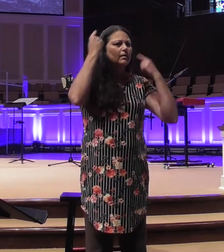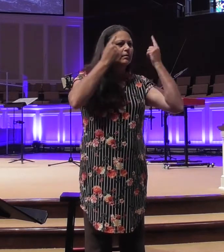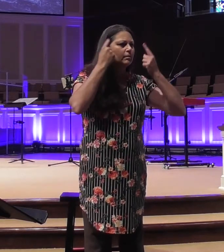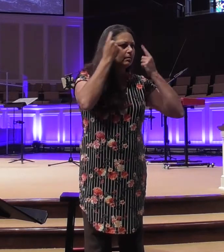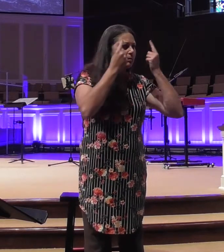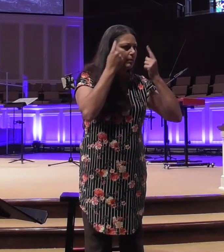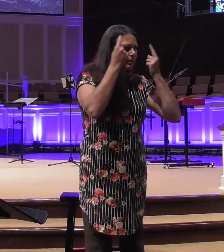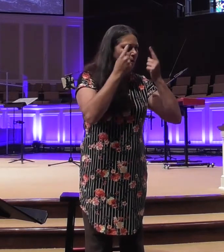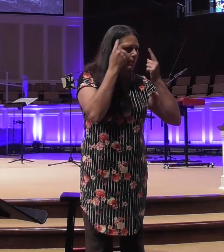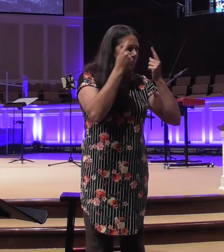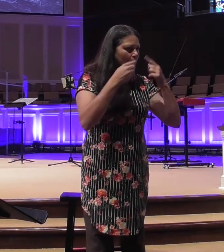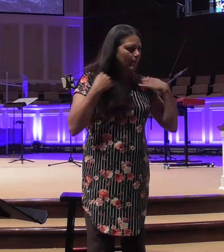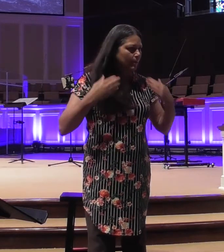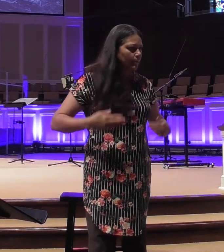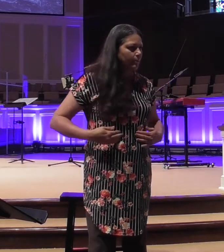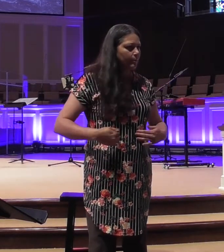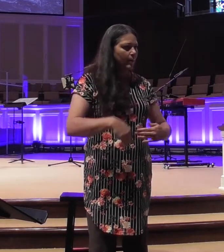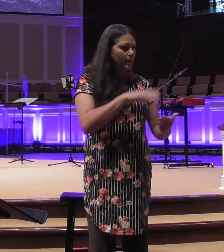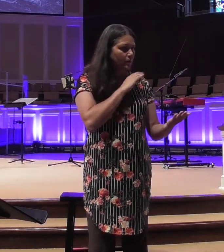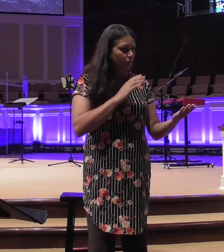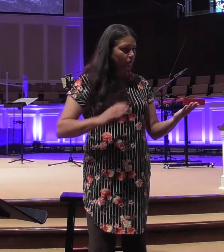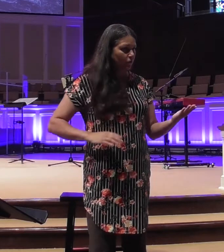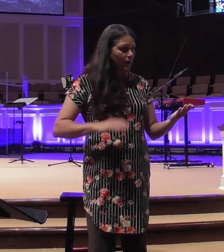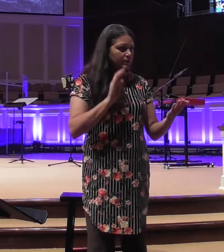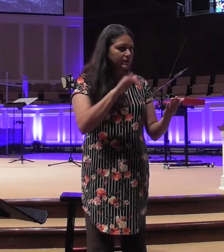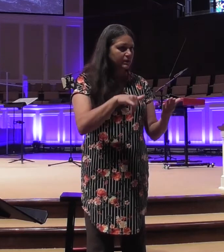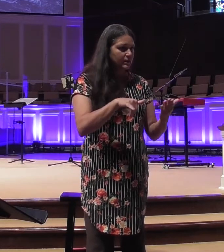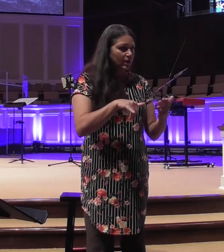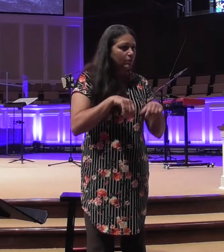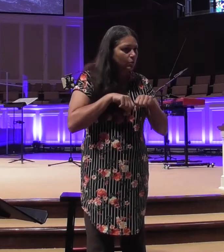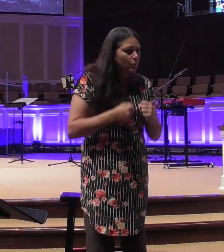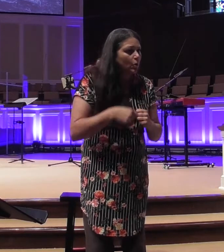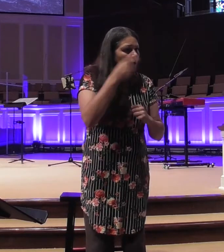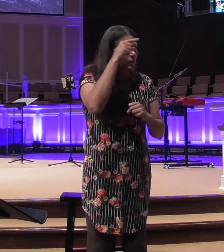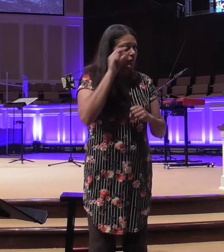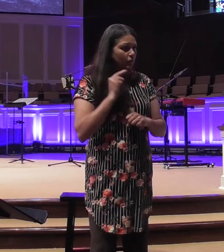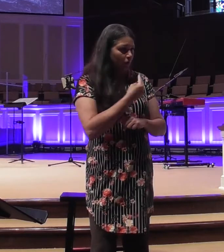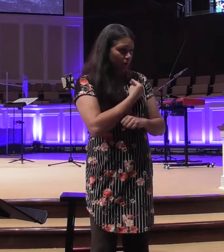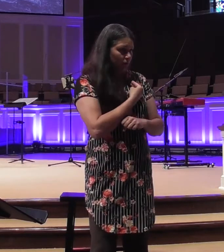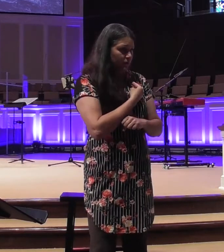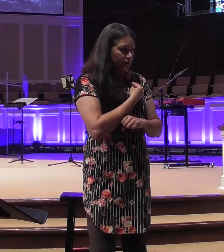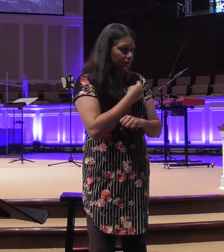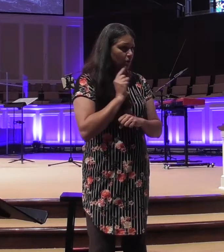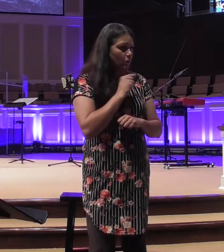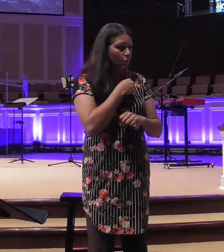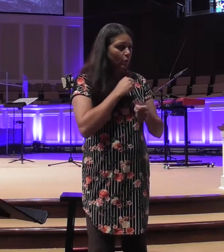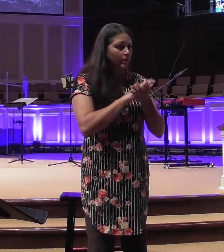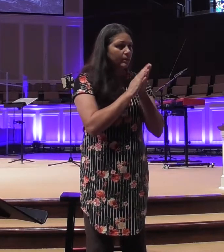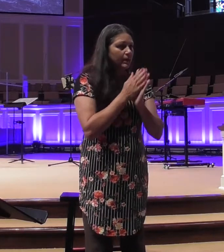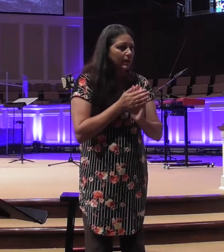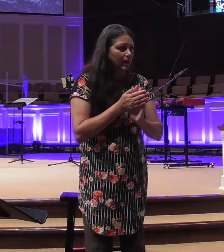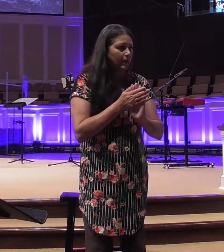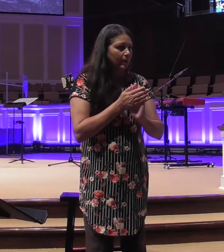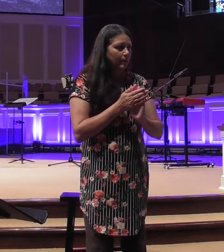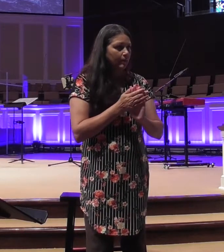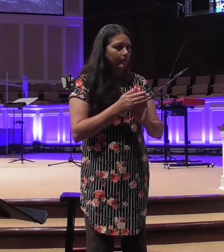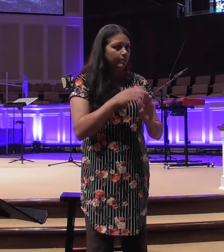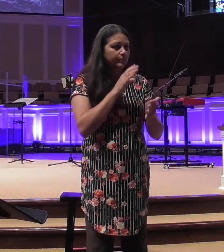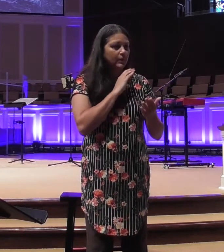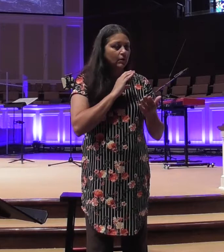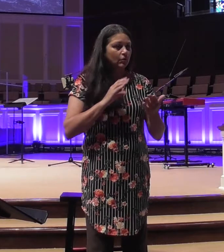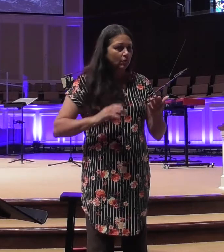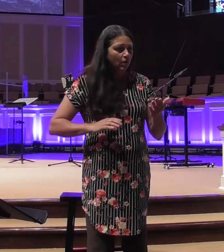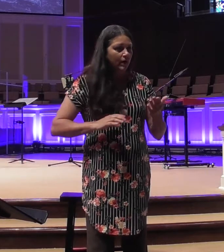Christ broken for us, the body of Christ that we become by his death, burial, and resurrection. And